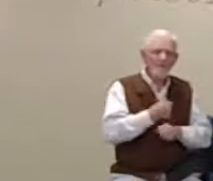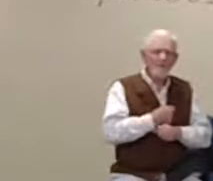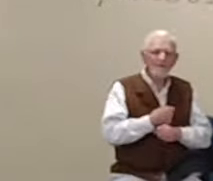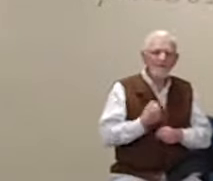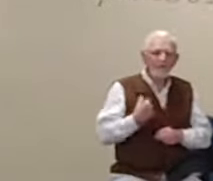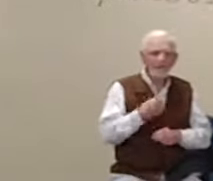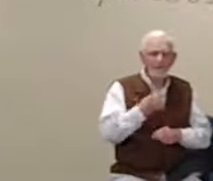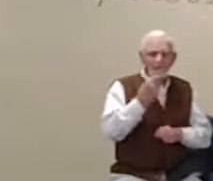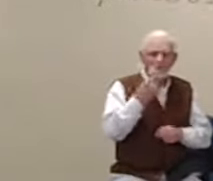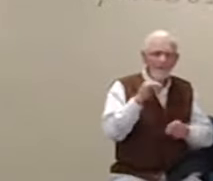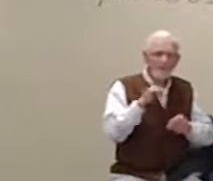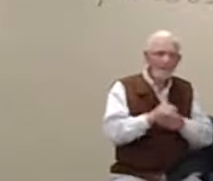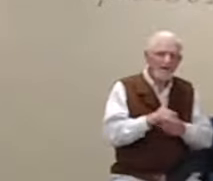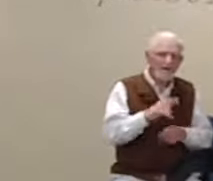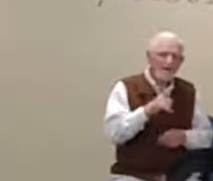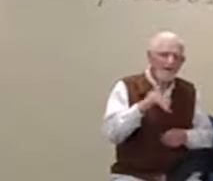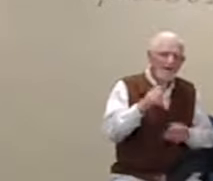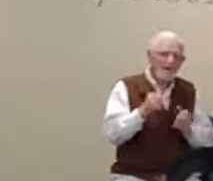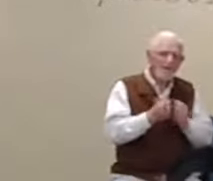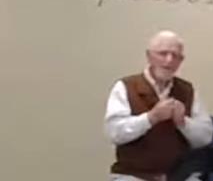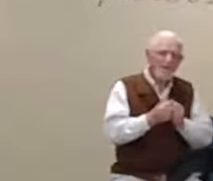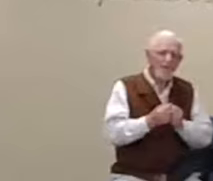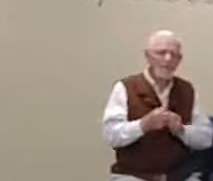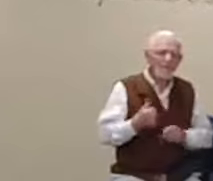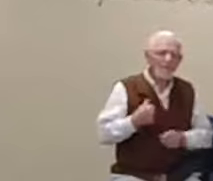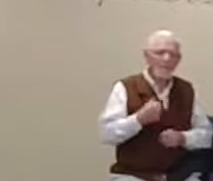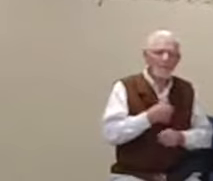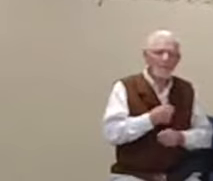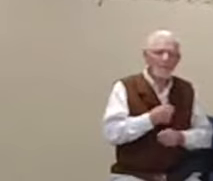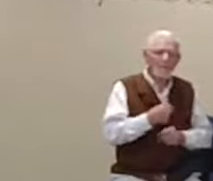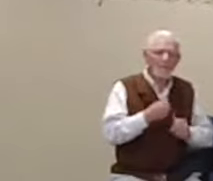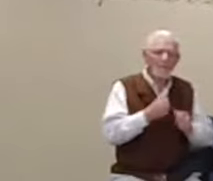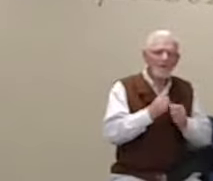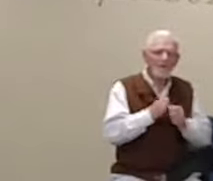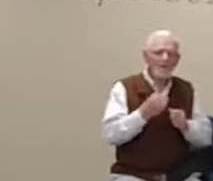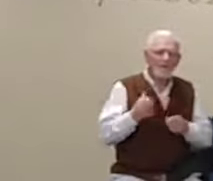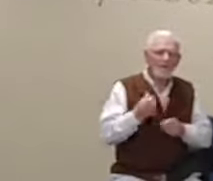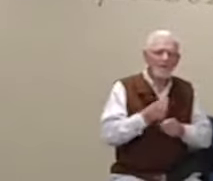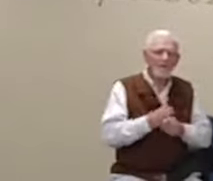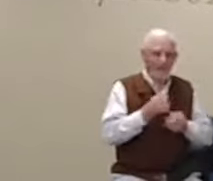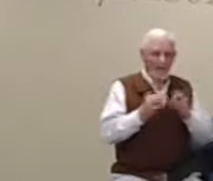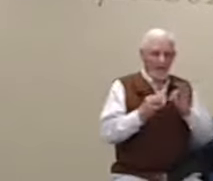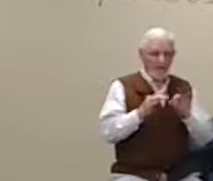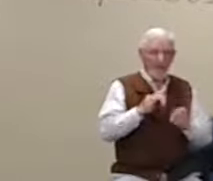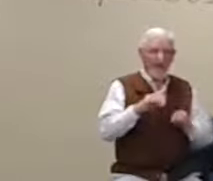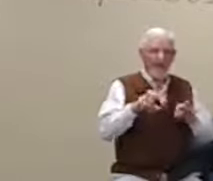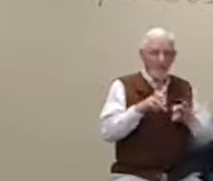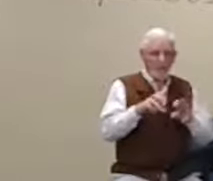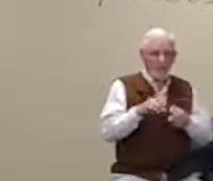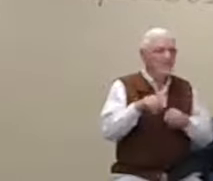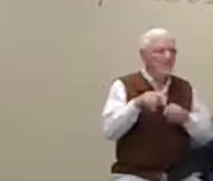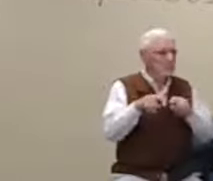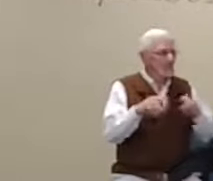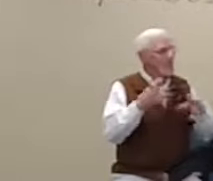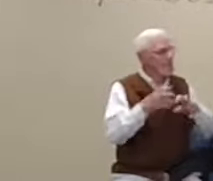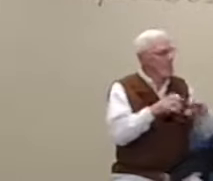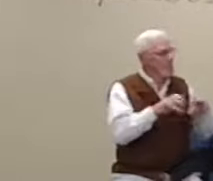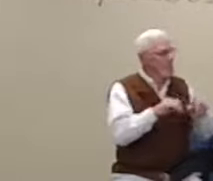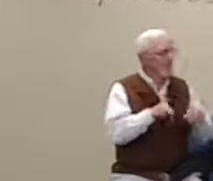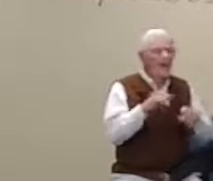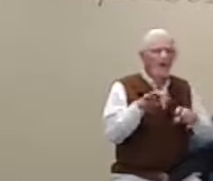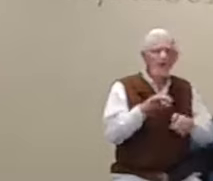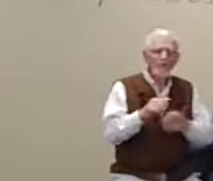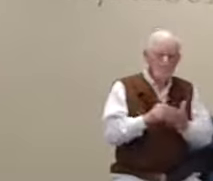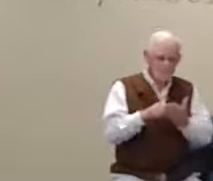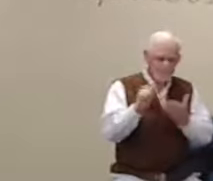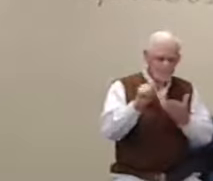get to thinking that the Lord will love us, I've thought this, if I do this and if I do that, and we get our